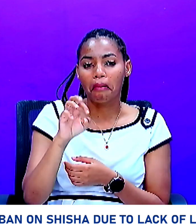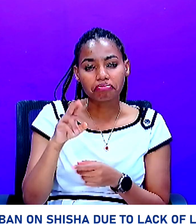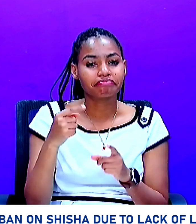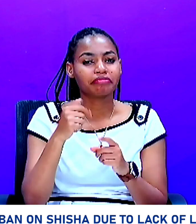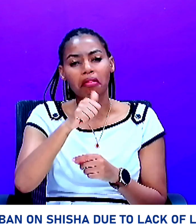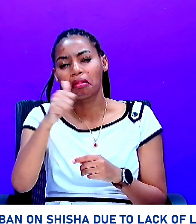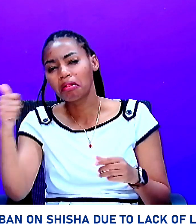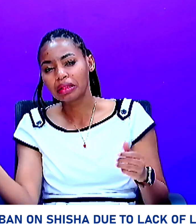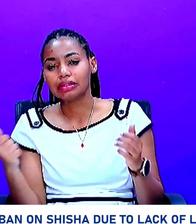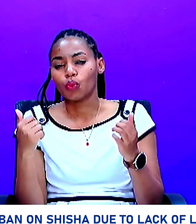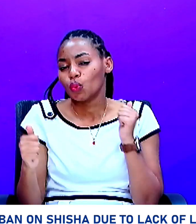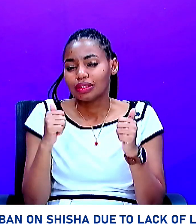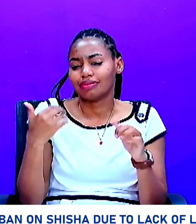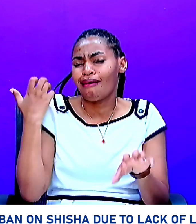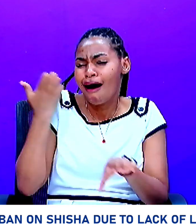for users.